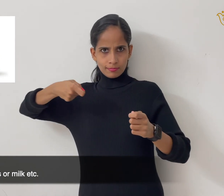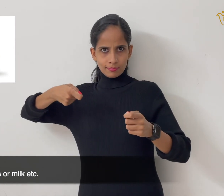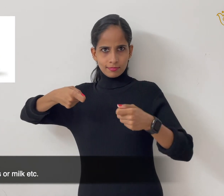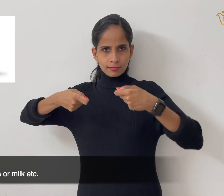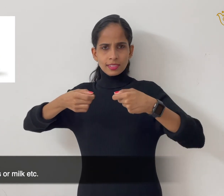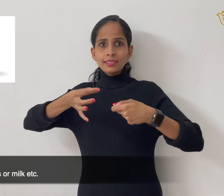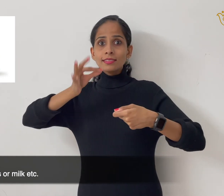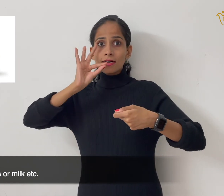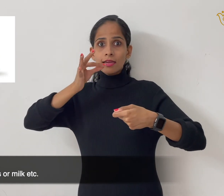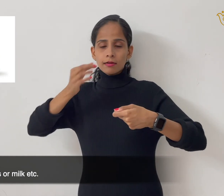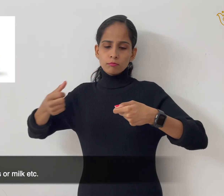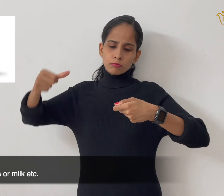strainer,